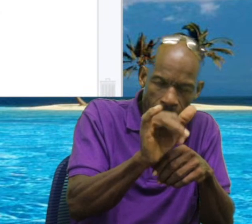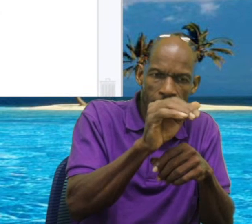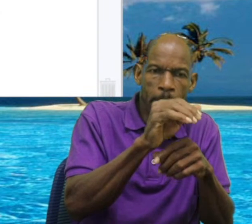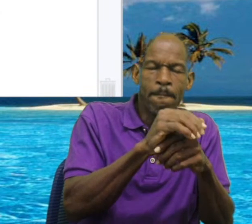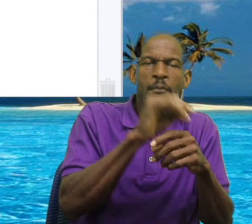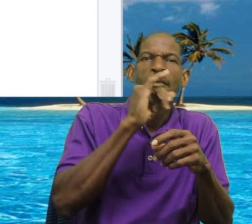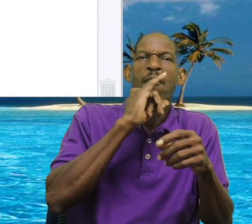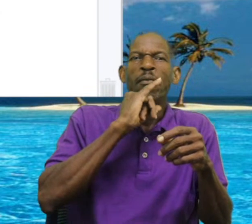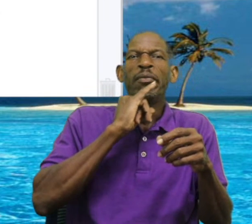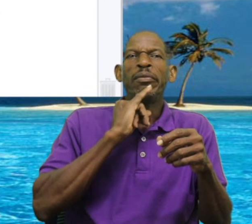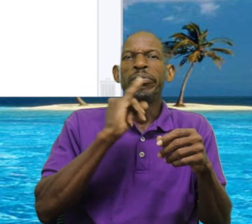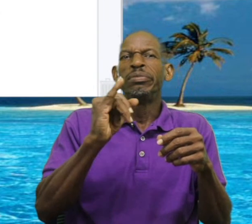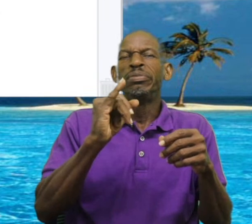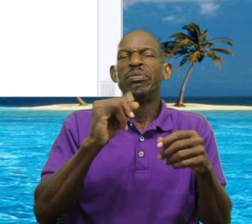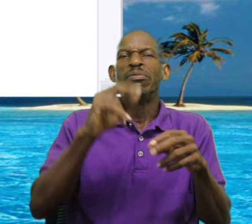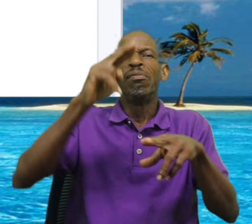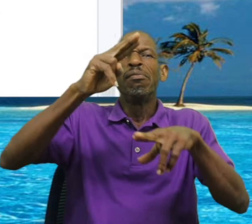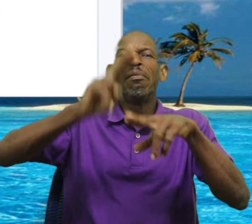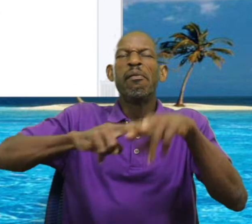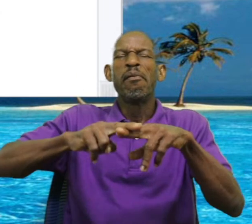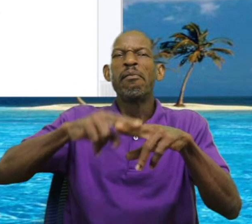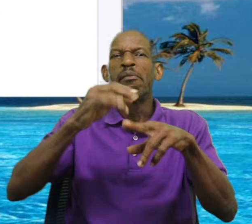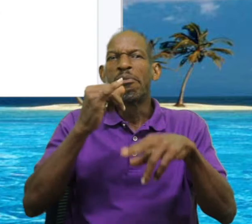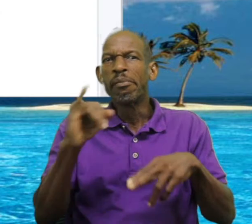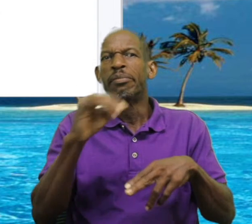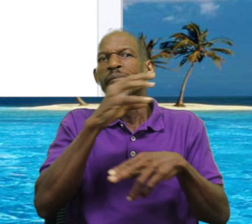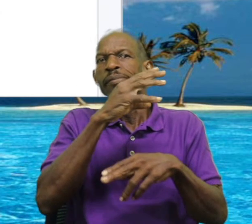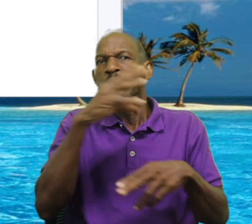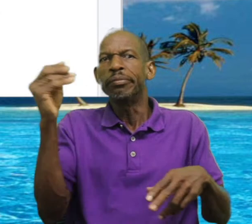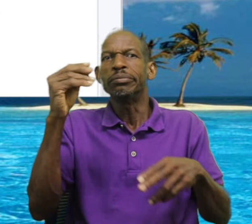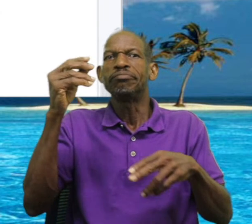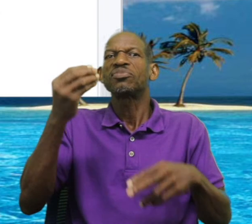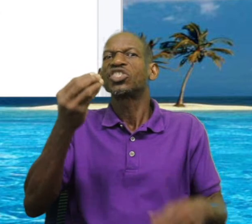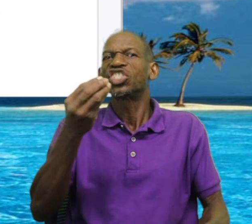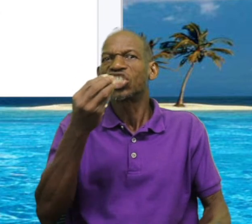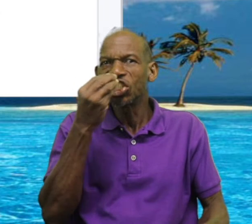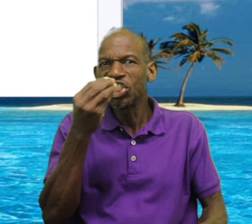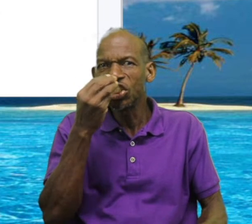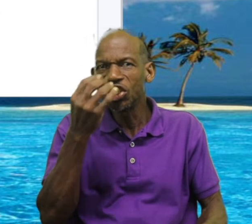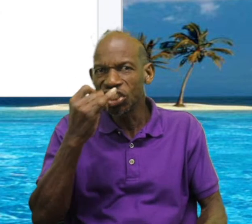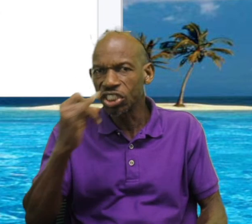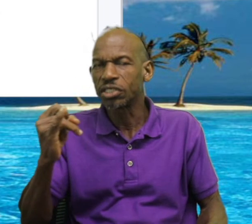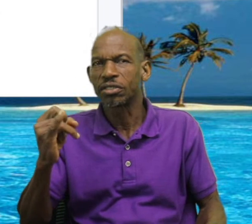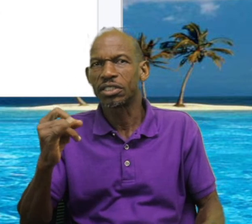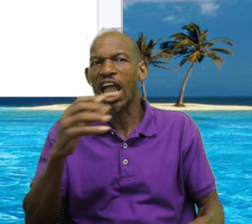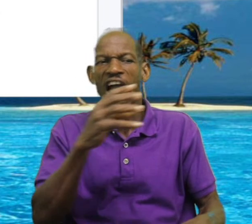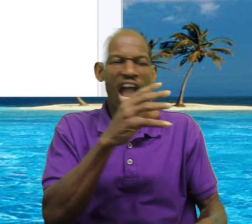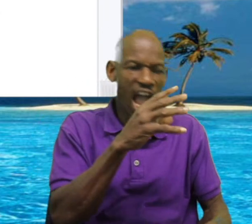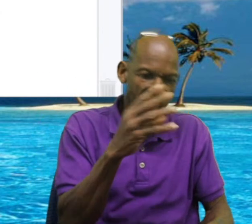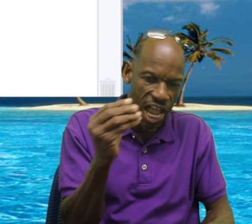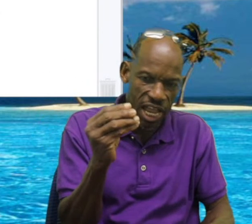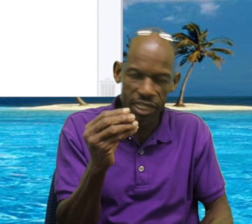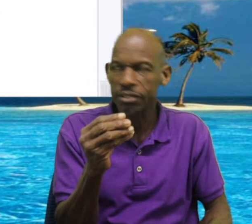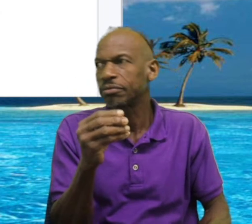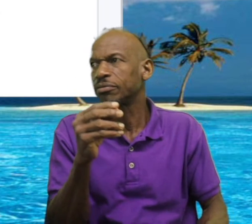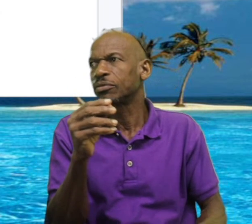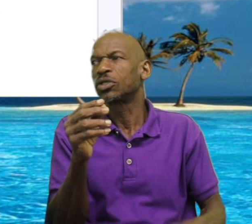So Mary is sitting and eating. I am joining the